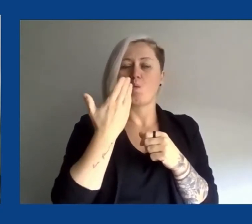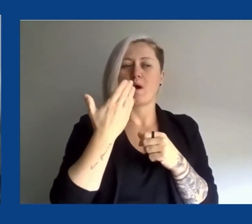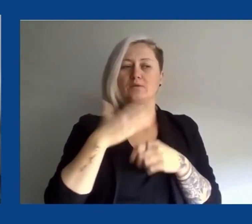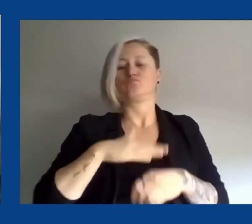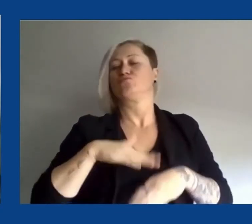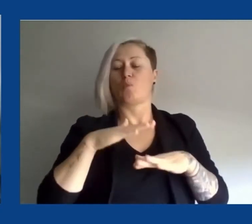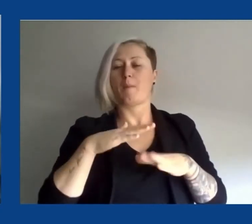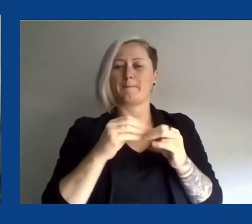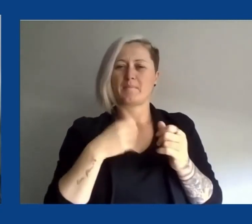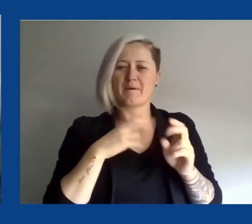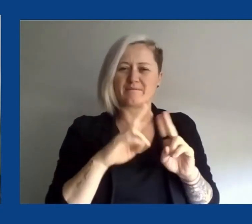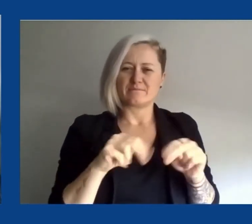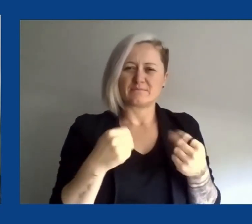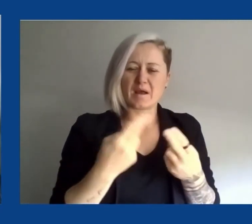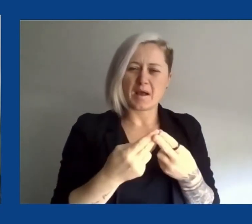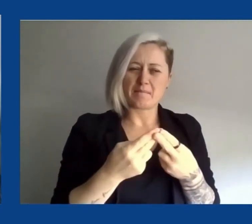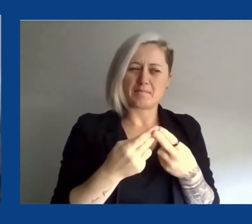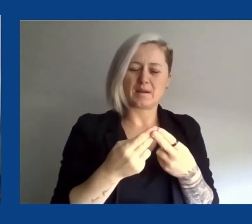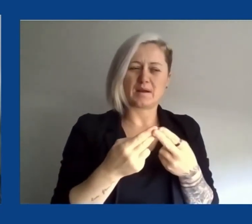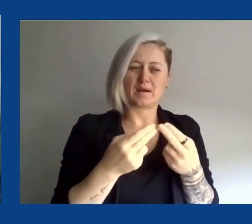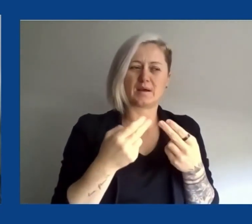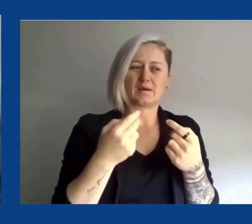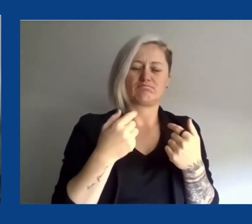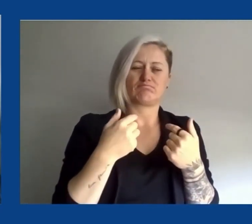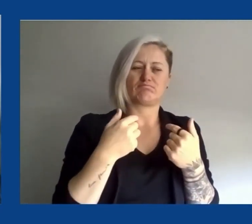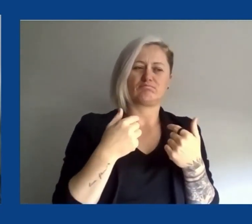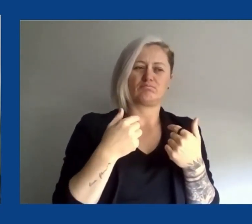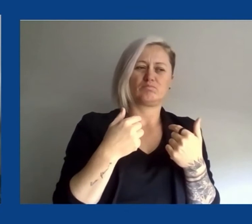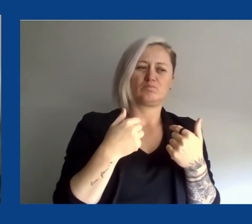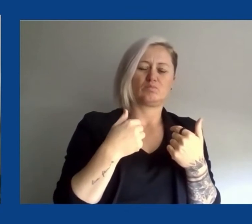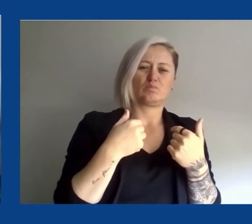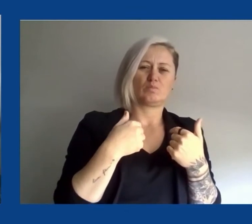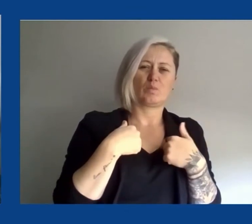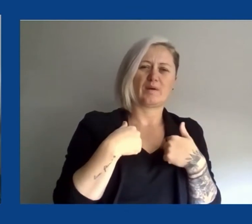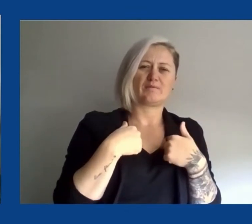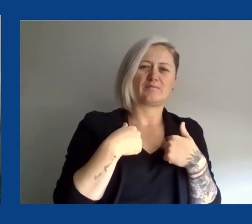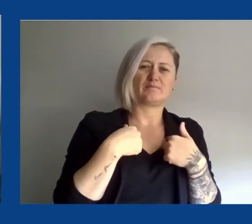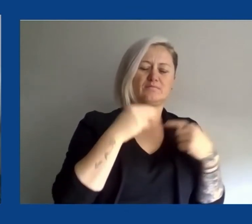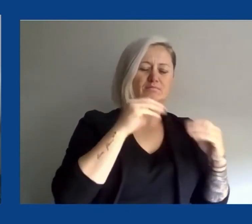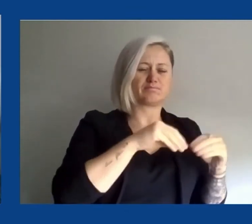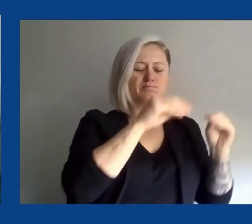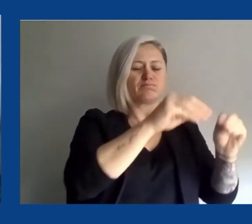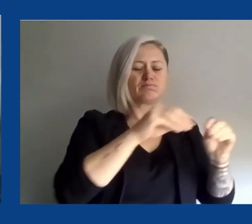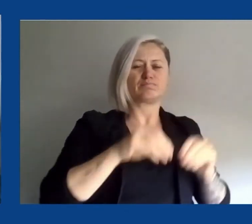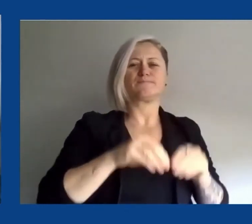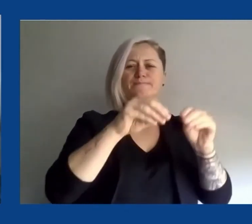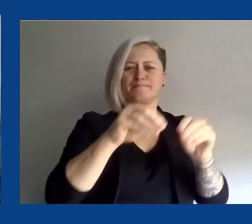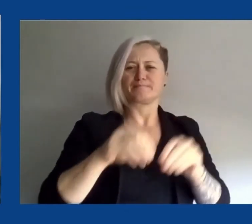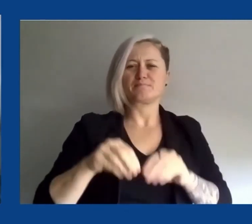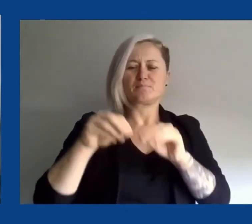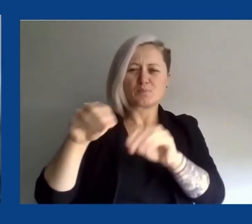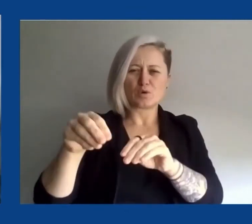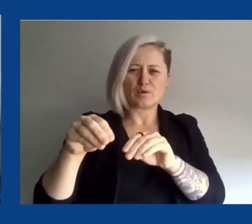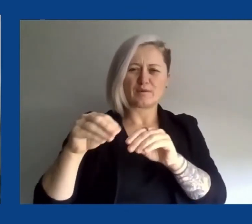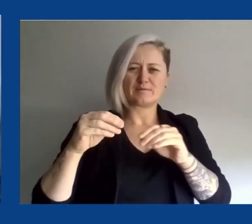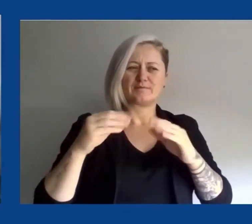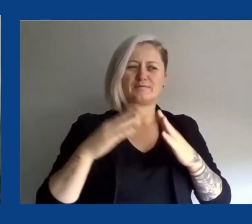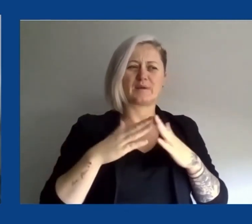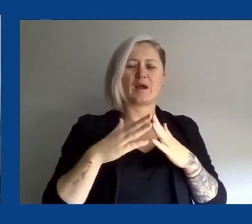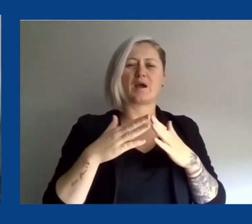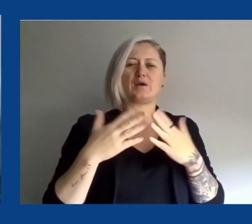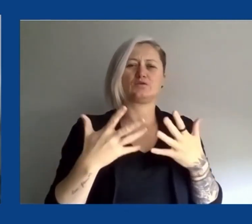family. We went from Naya West to Moolaman to Moe. So my father got work. So there was a mobilisation